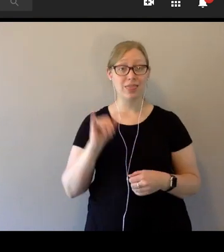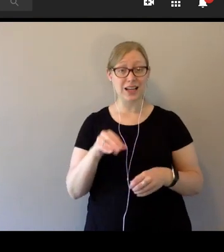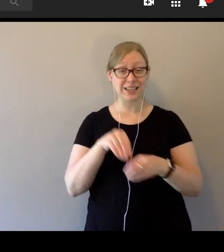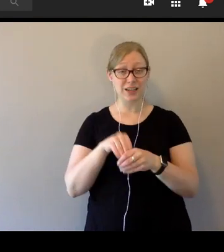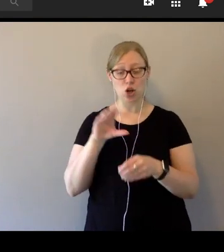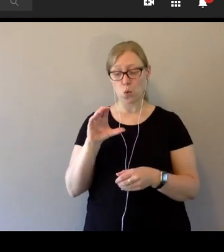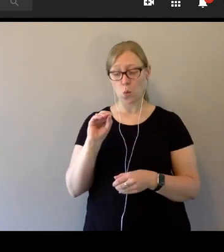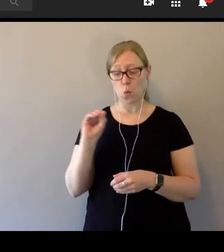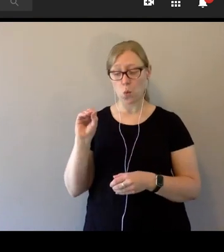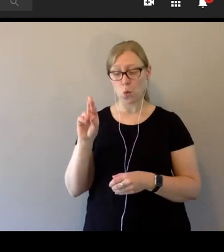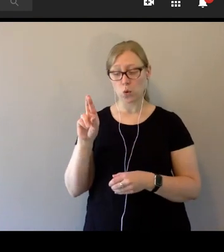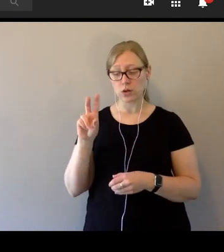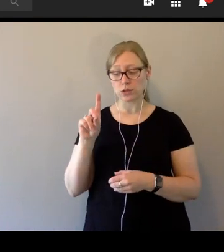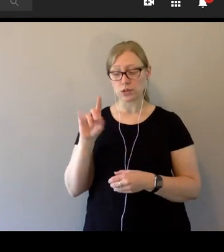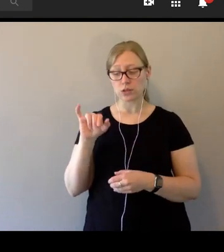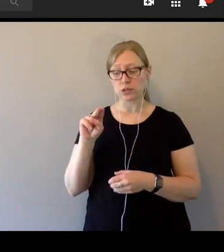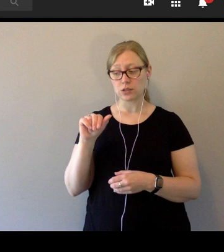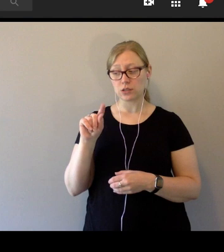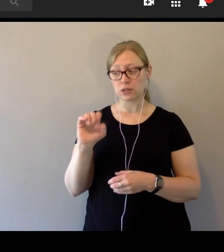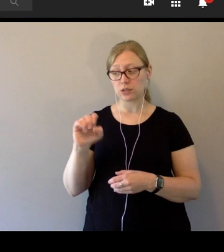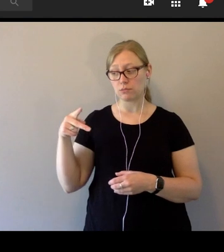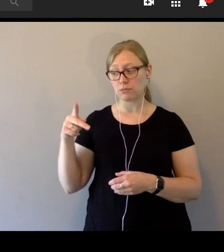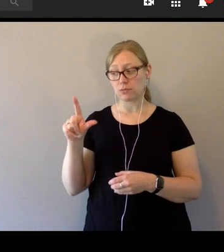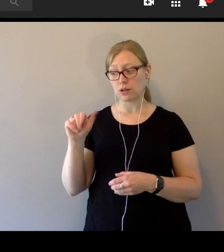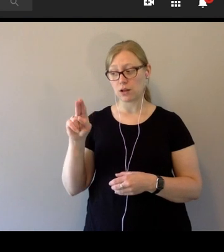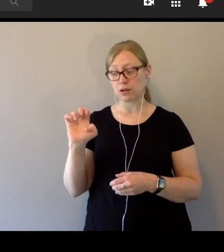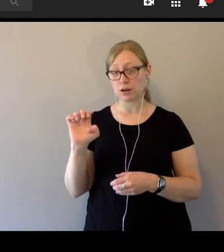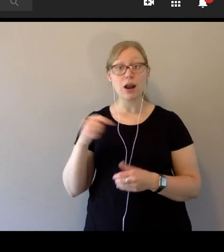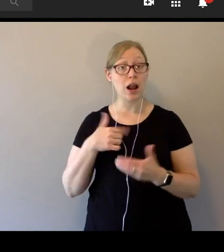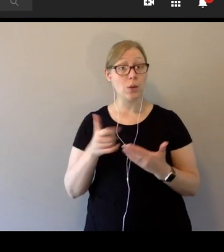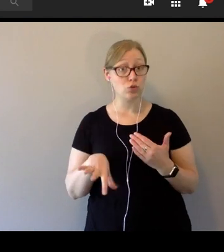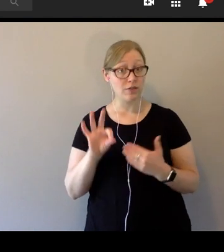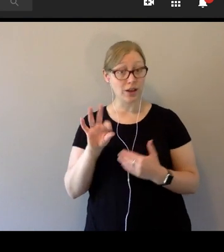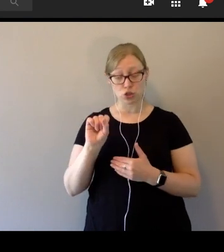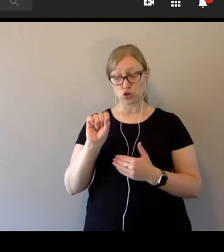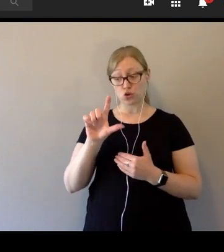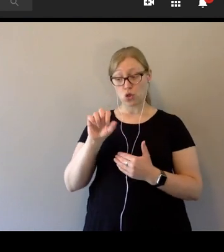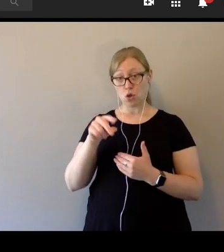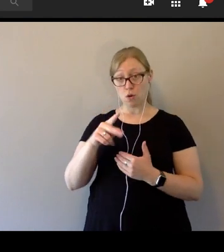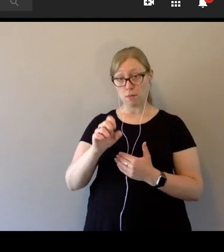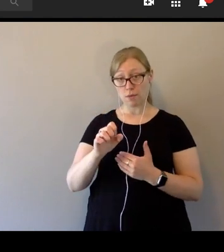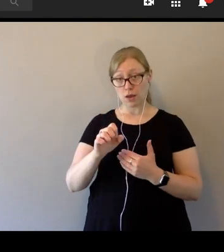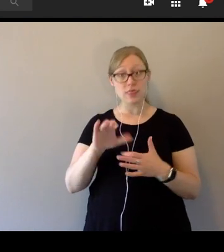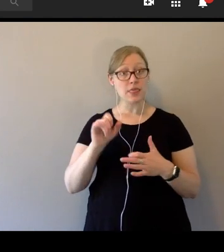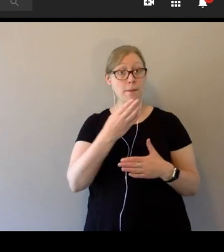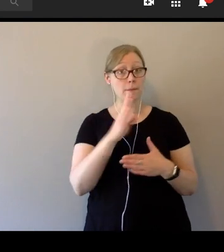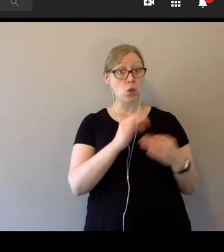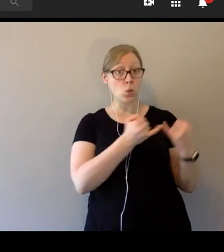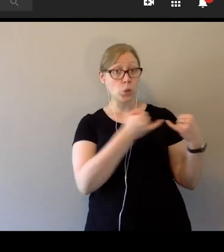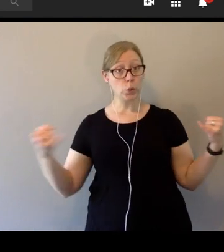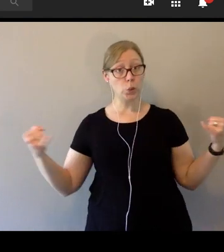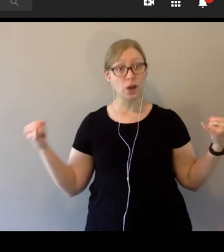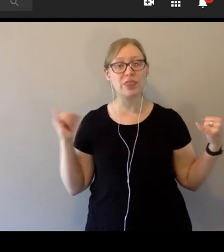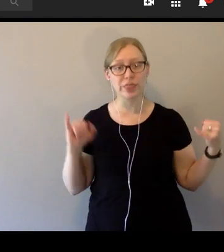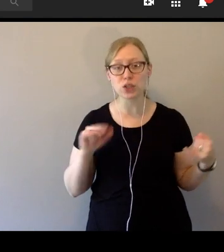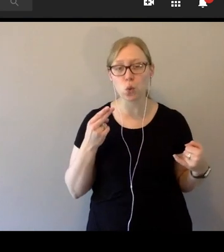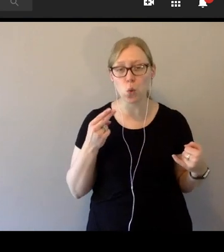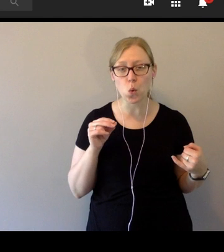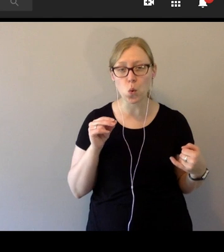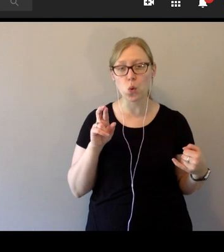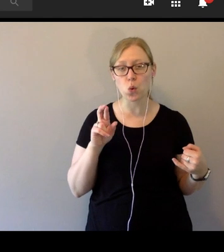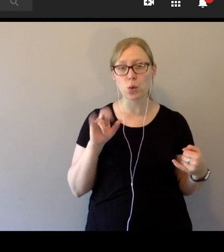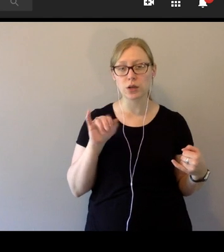plane. So we have that, and I want to find the slope of that line. This blue line here is just the horizontal, right? So this is